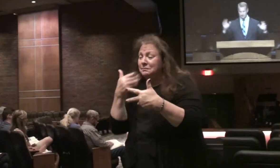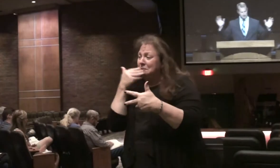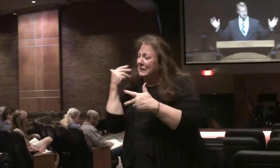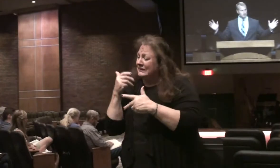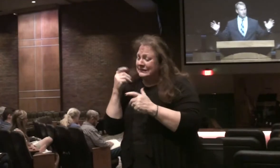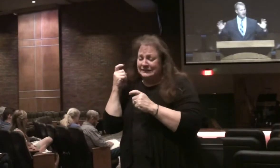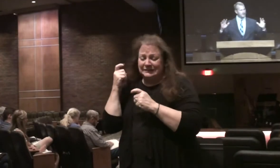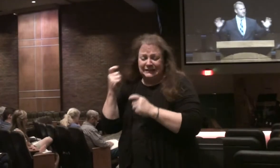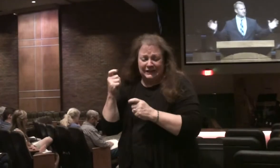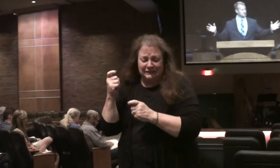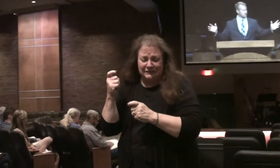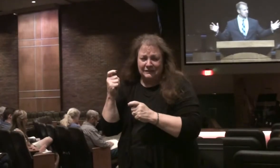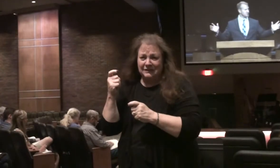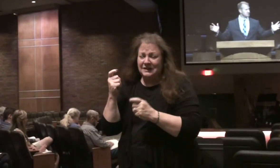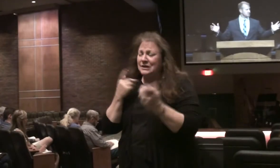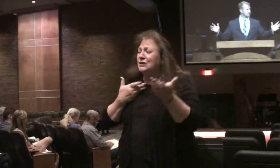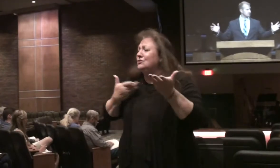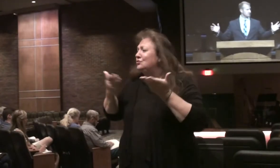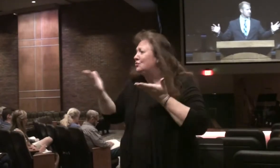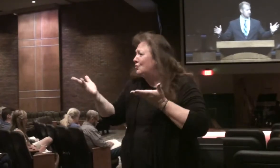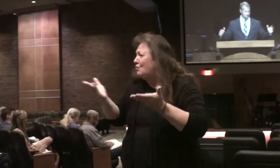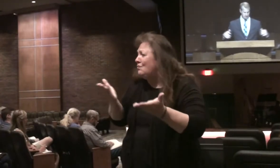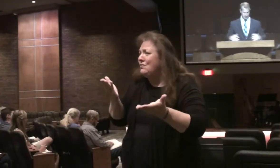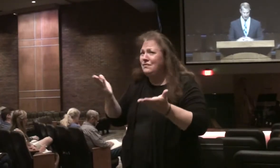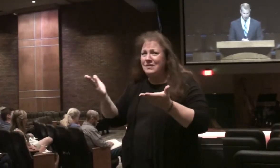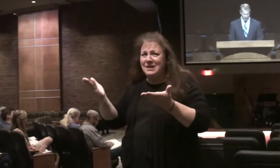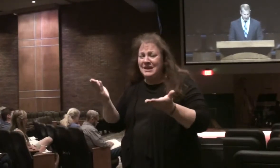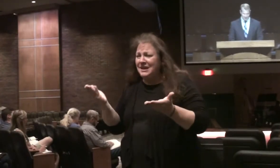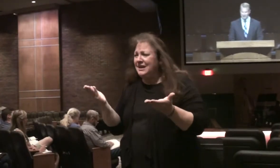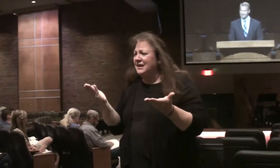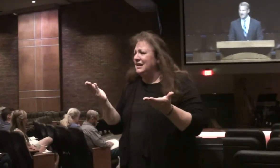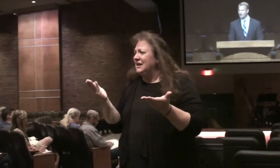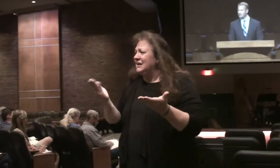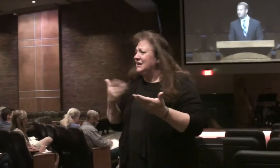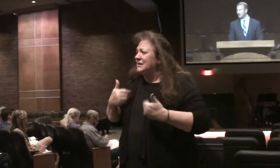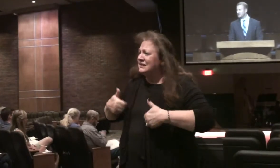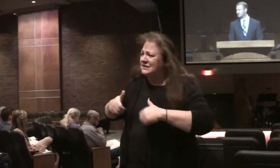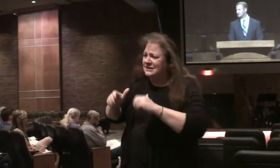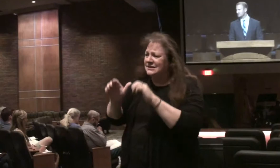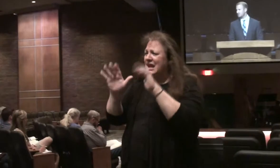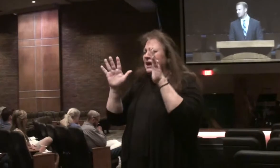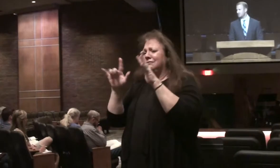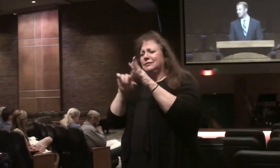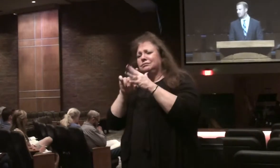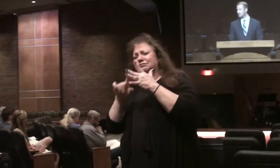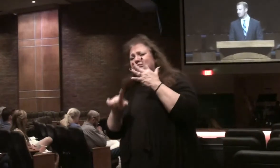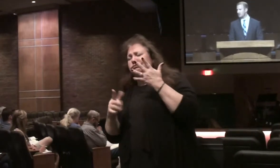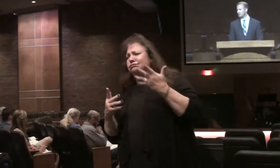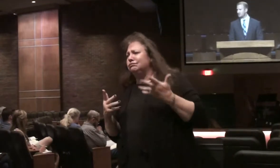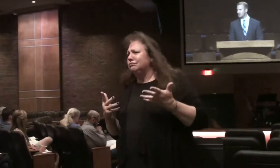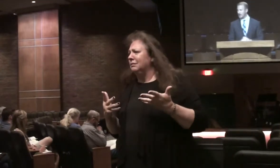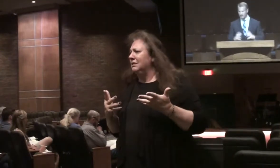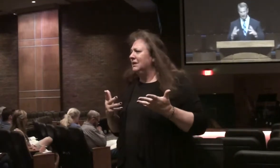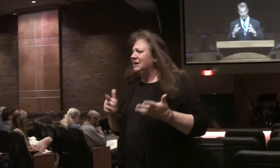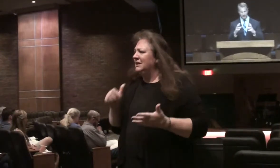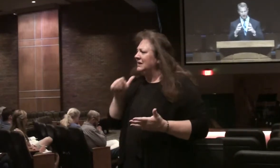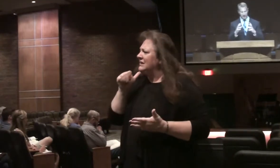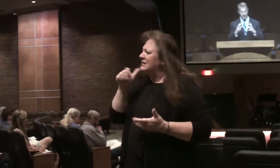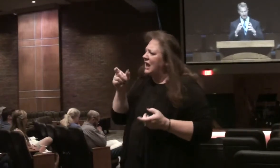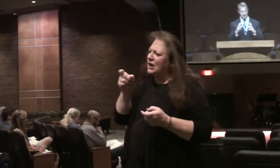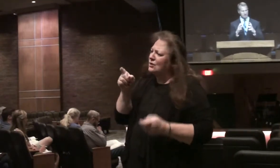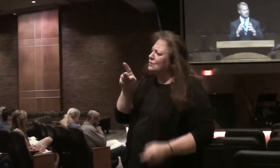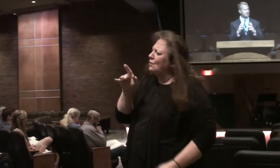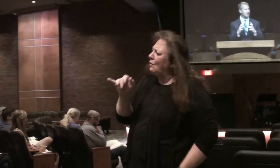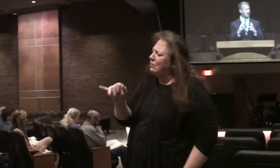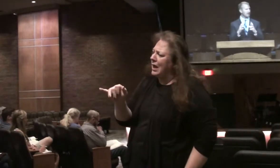the greatest service, the greatest sacrifice, if it's not governed